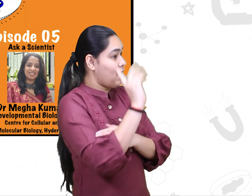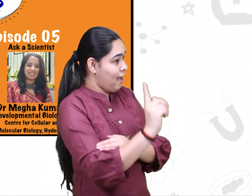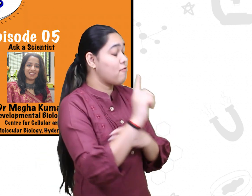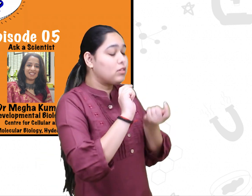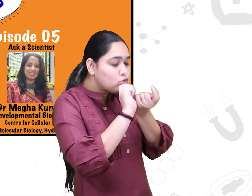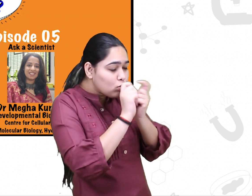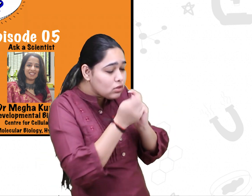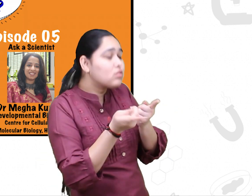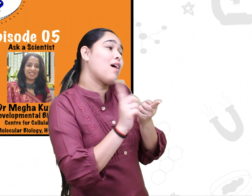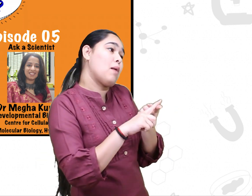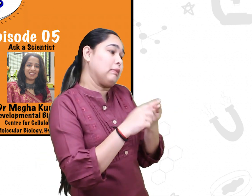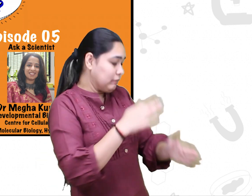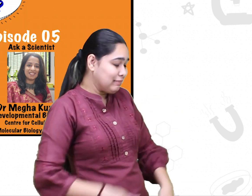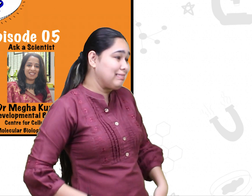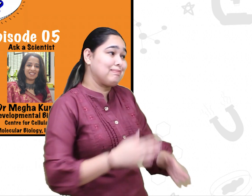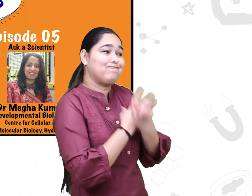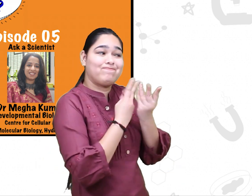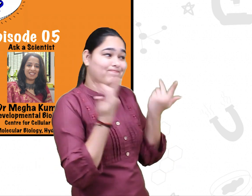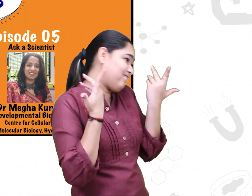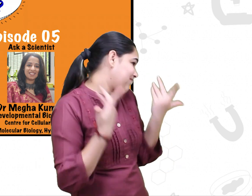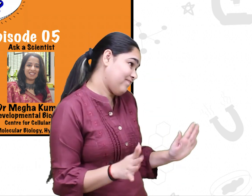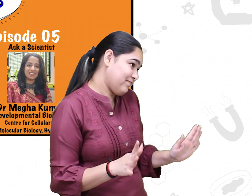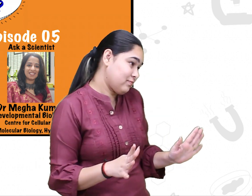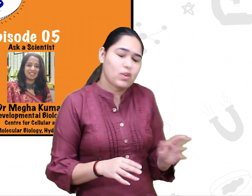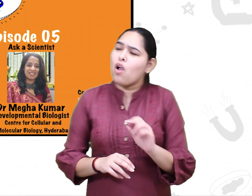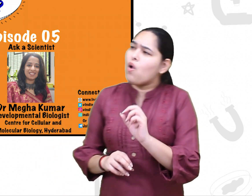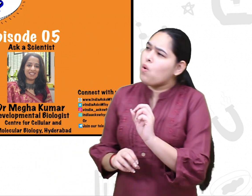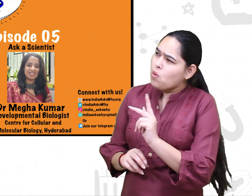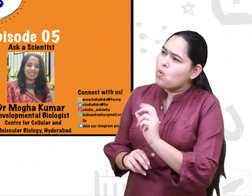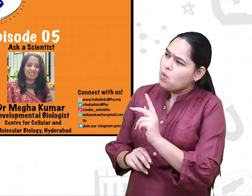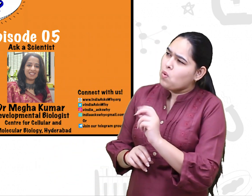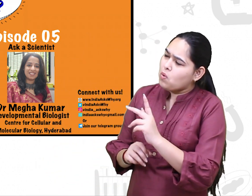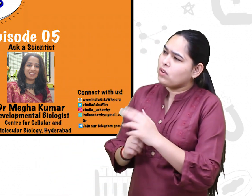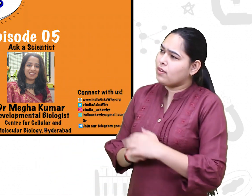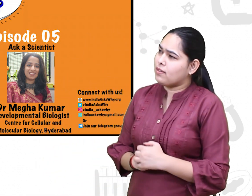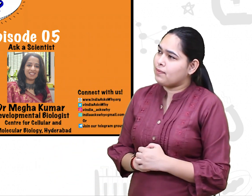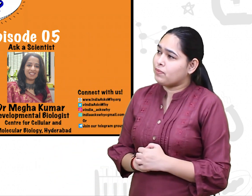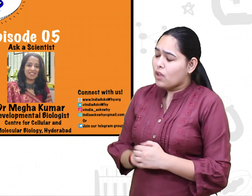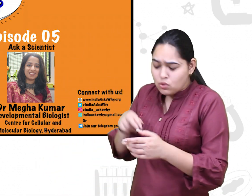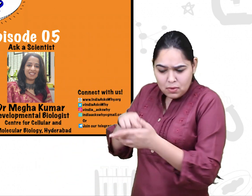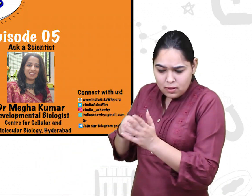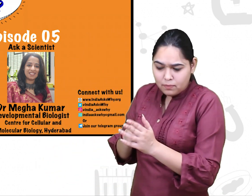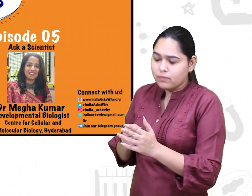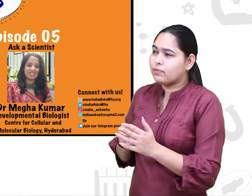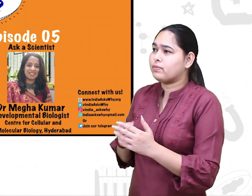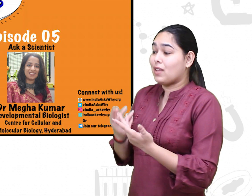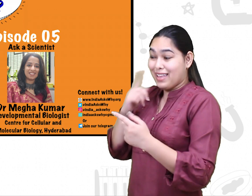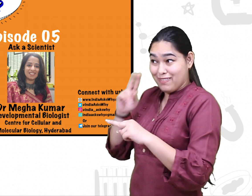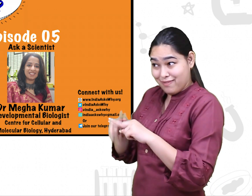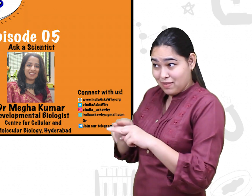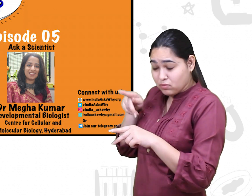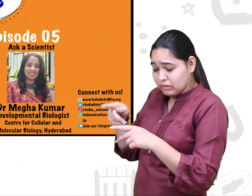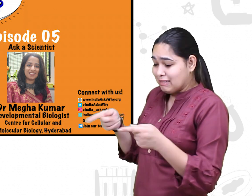is important for the correct and sustained development of legs in snakes. This is super fascinating,